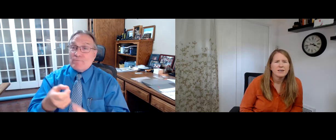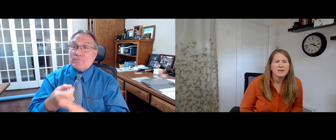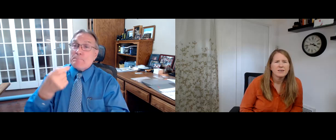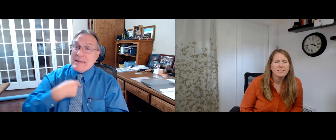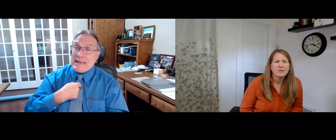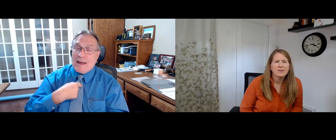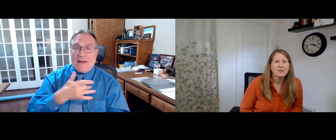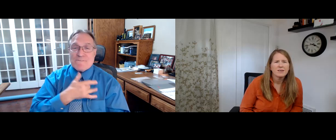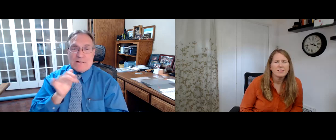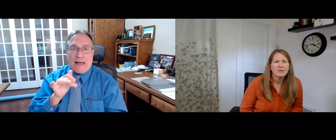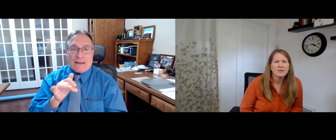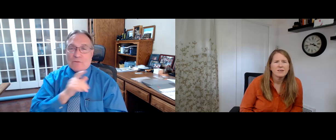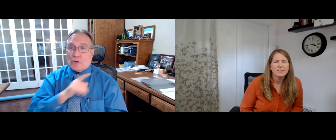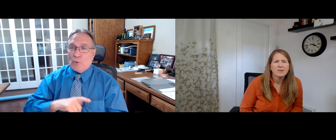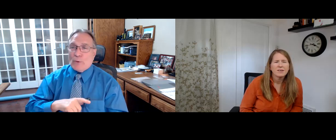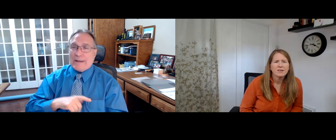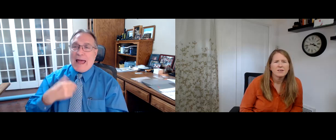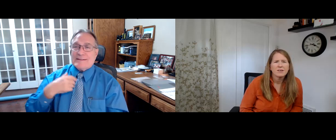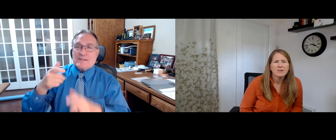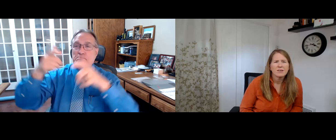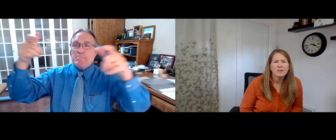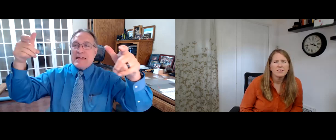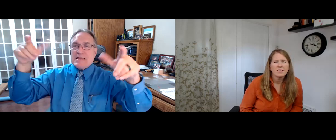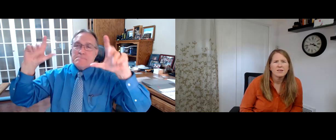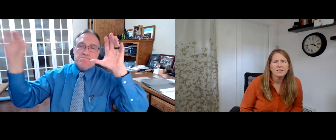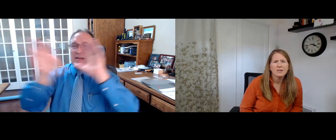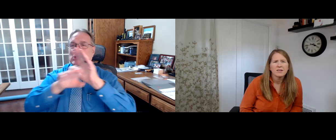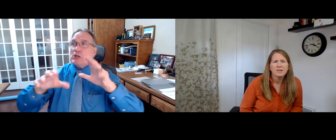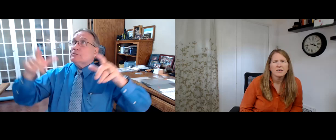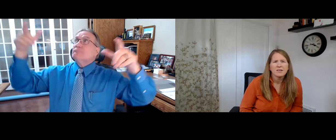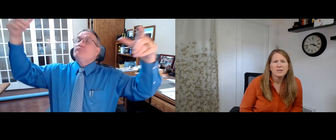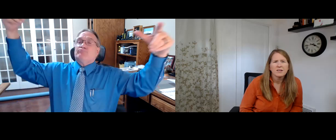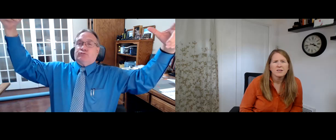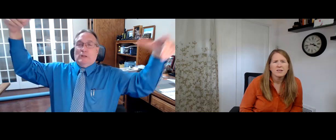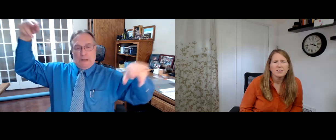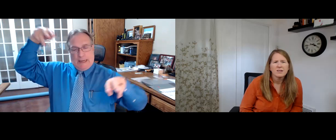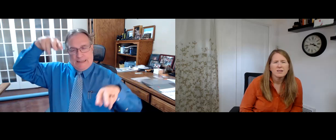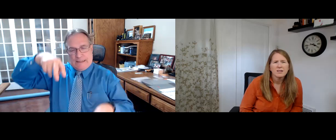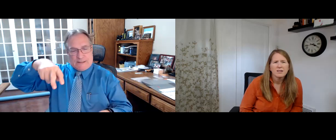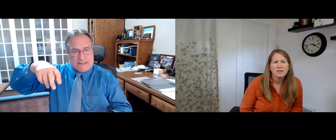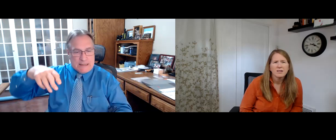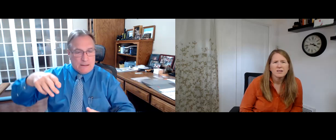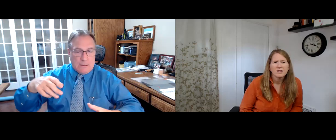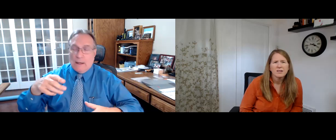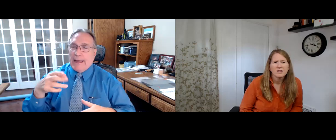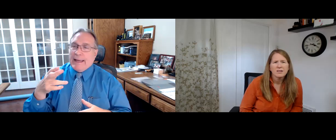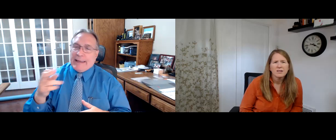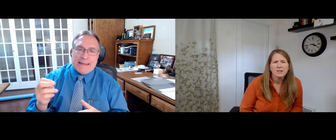for me, I feel like the Lord has this big picture, and he can see.